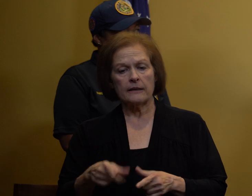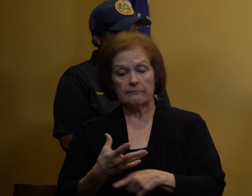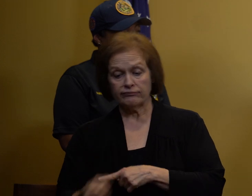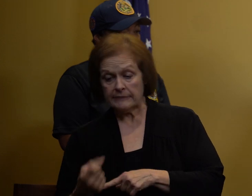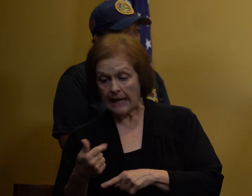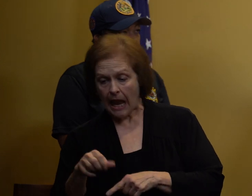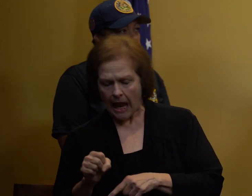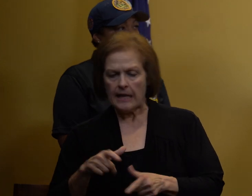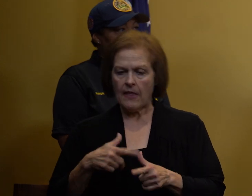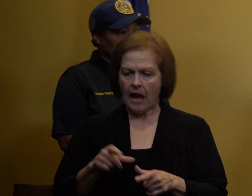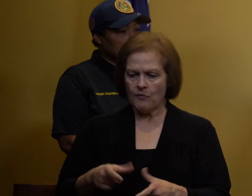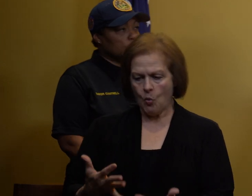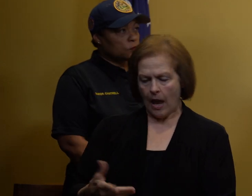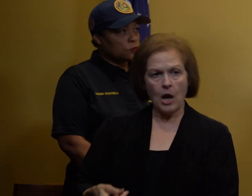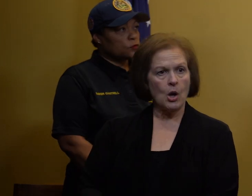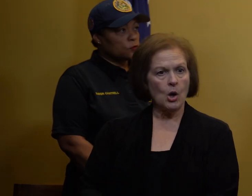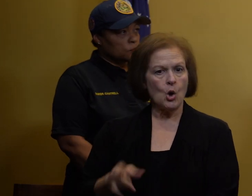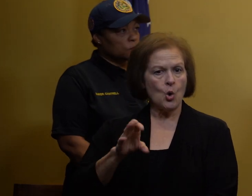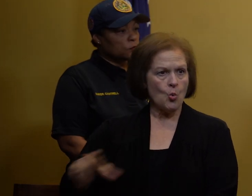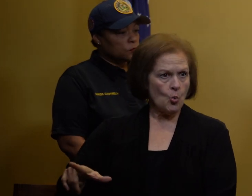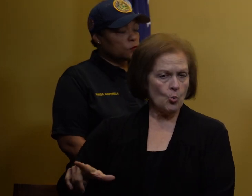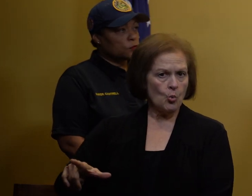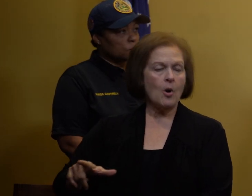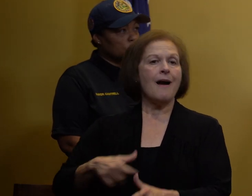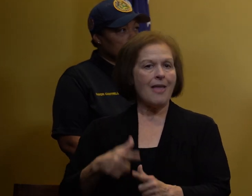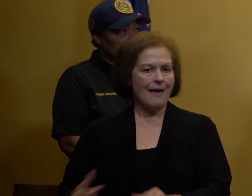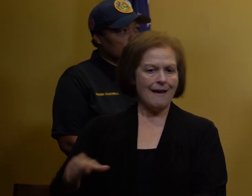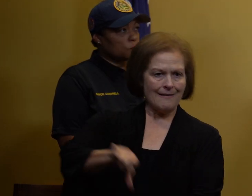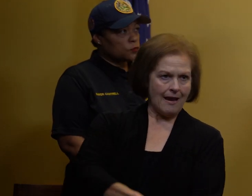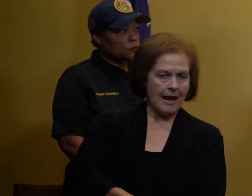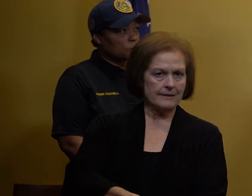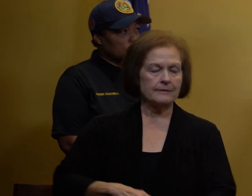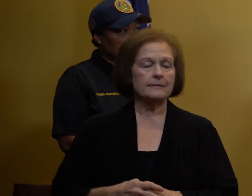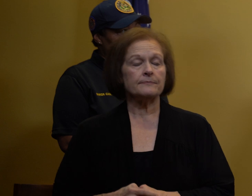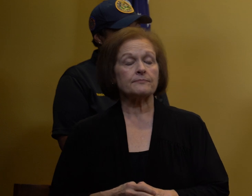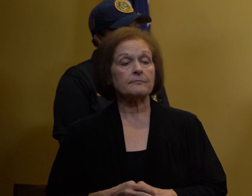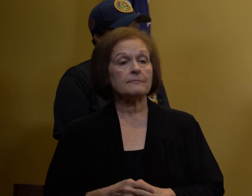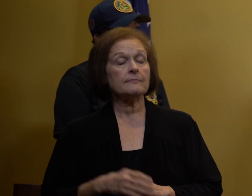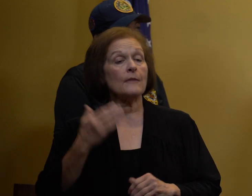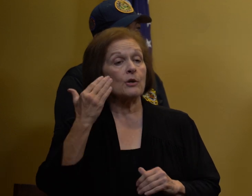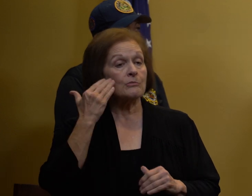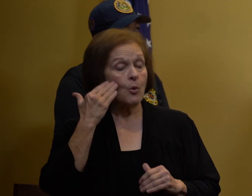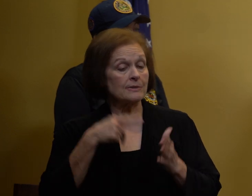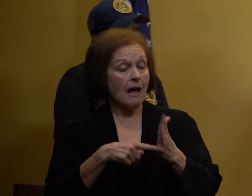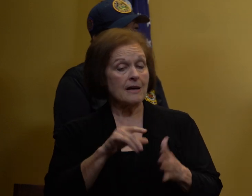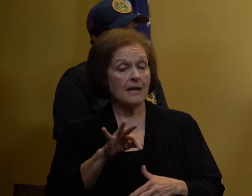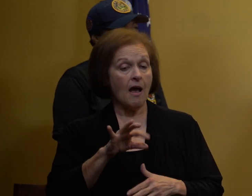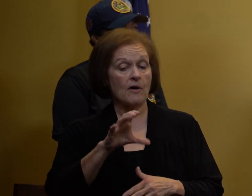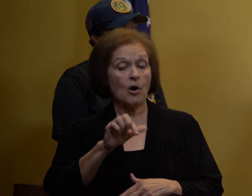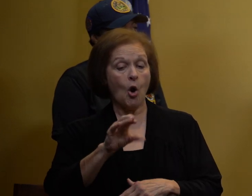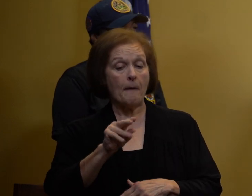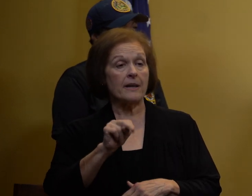into it again. So just be cautious with that if we do lose power. Know the signs of carbon monoxide poisoning, right? Be aware of